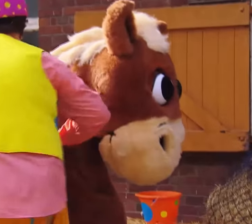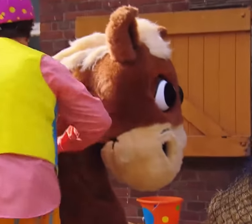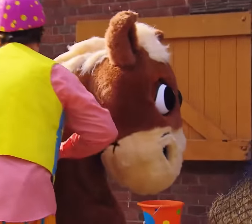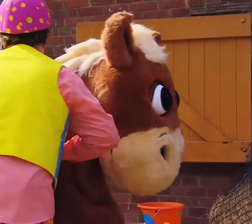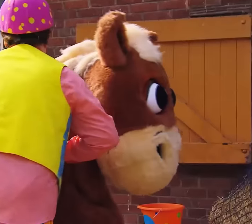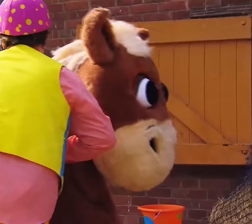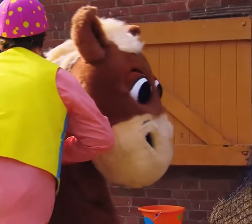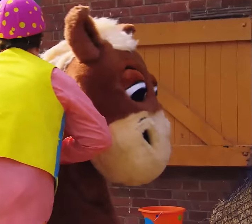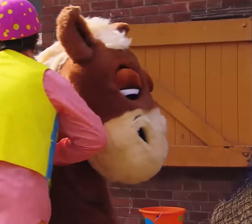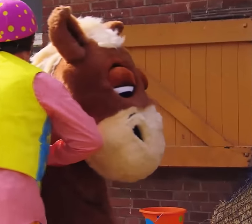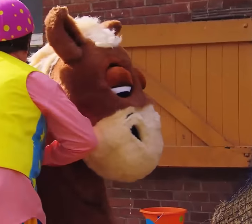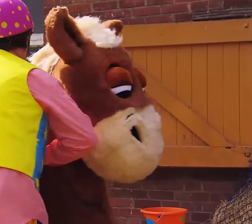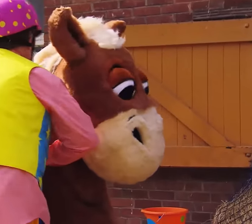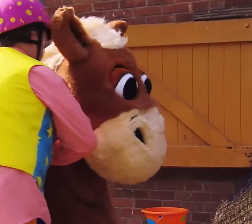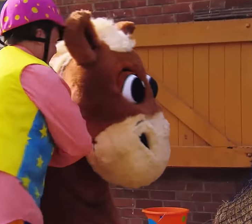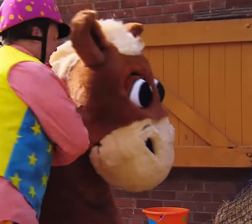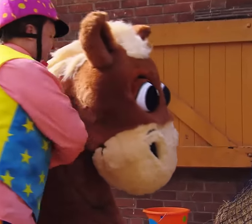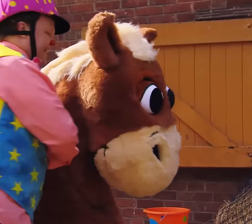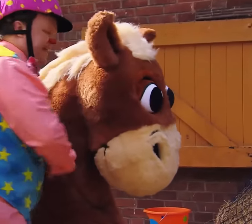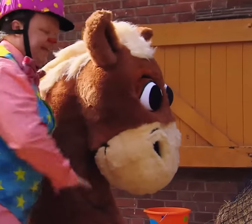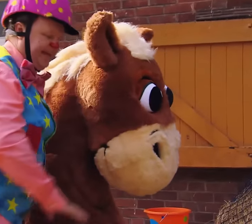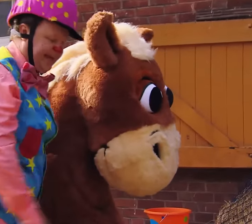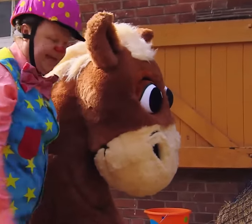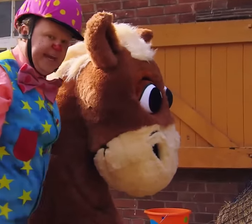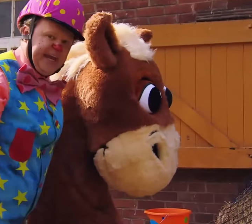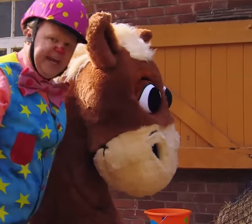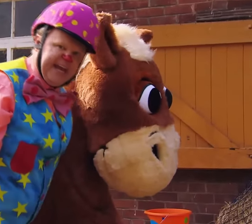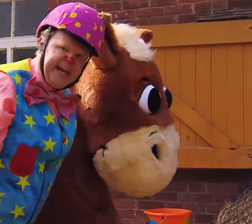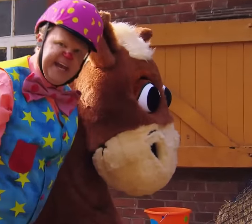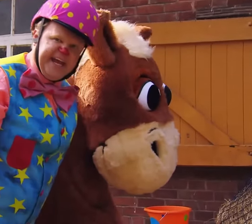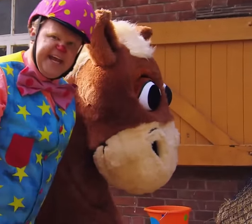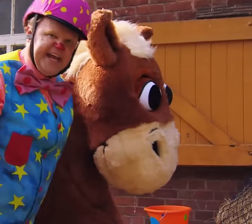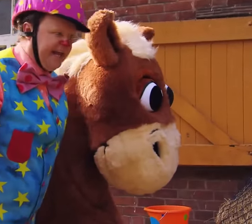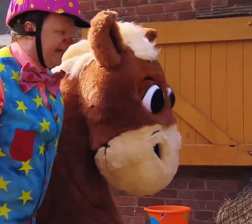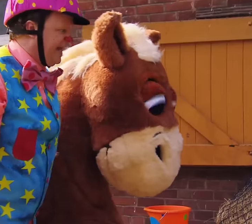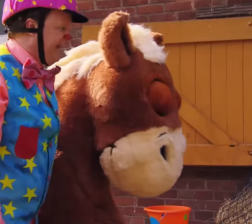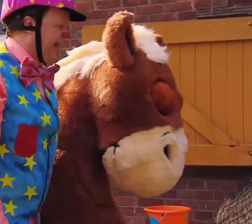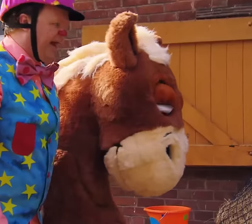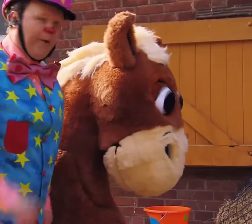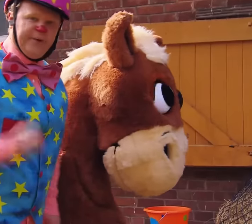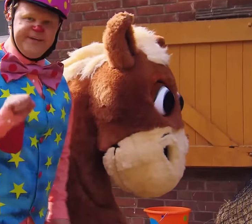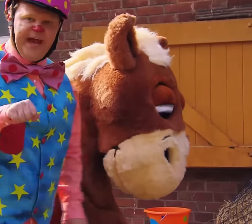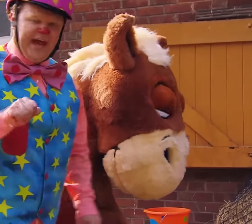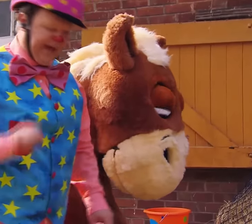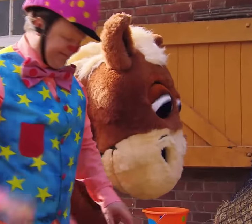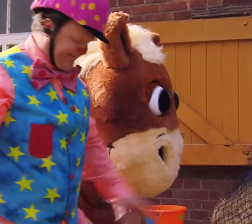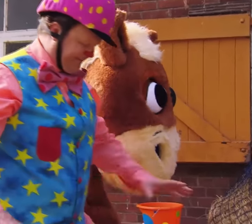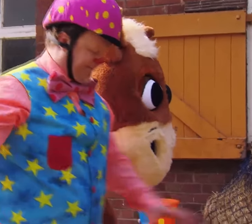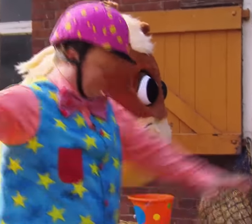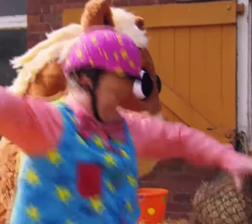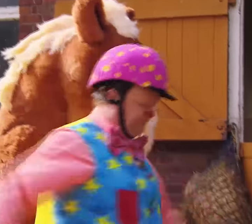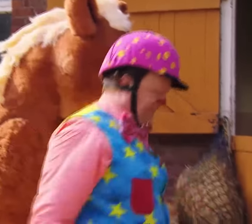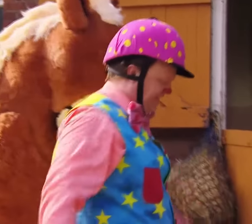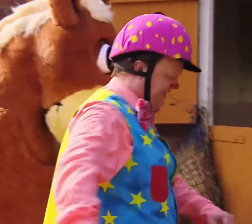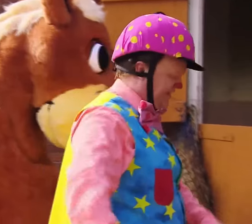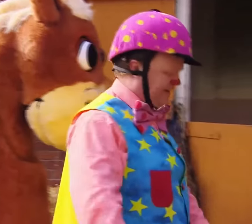Before you go, Mr. Tumble, please could you show us the sign for horse? Oh, yes.